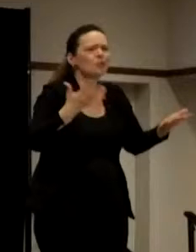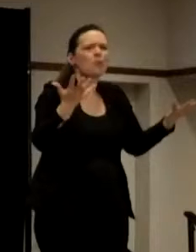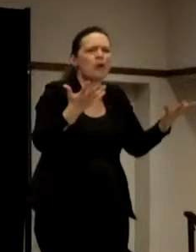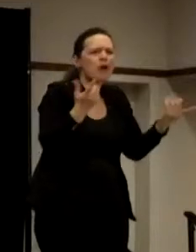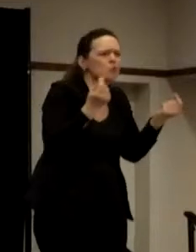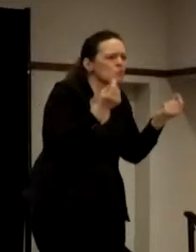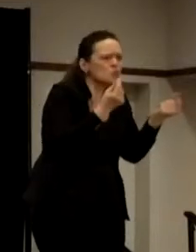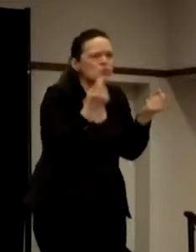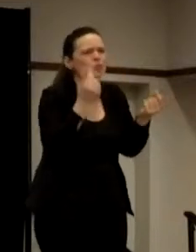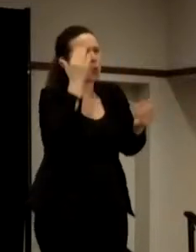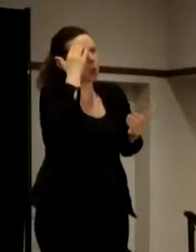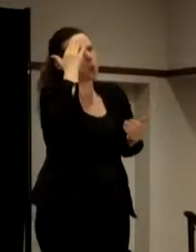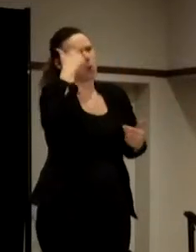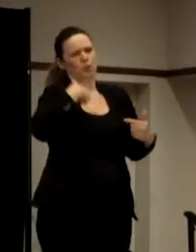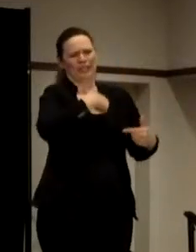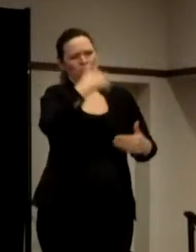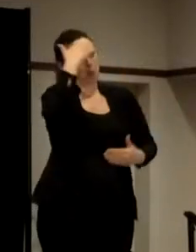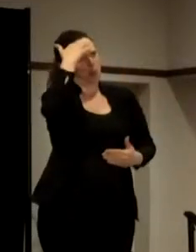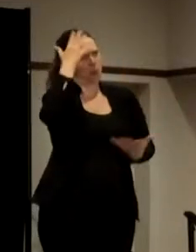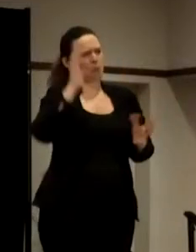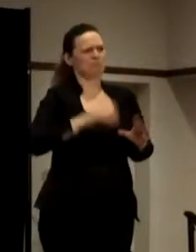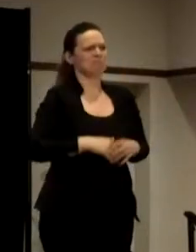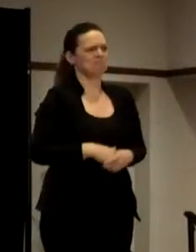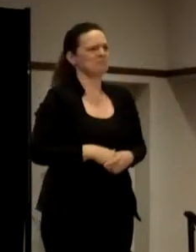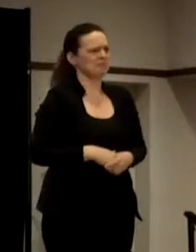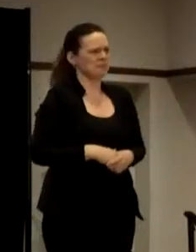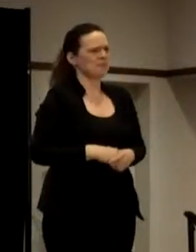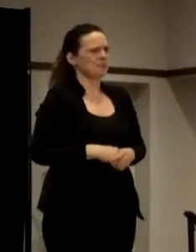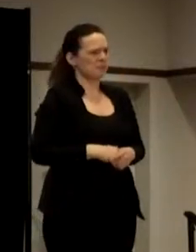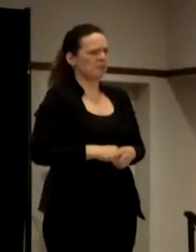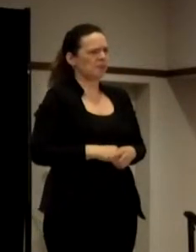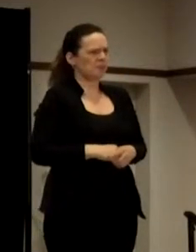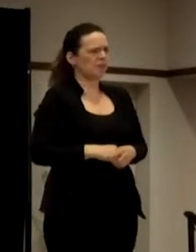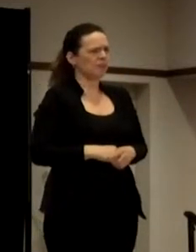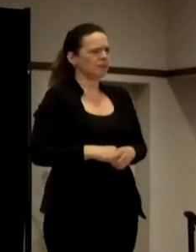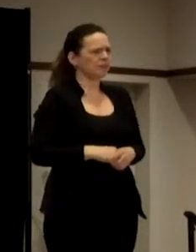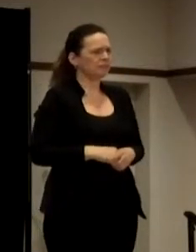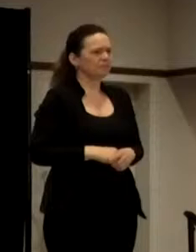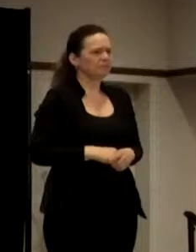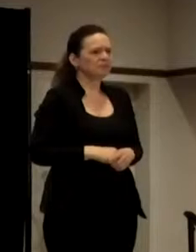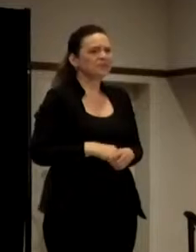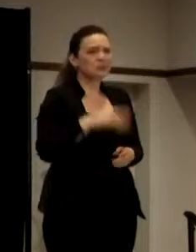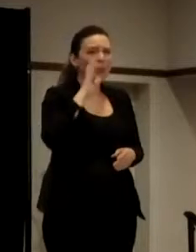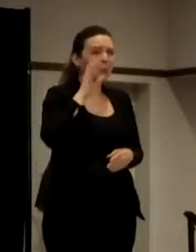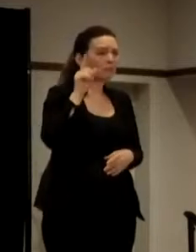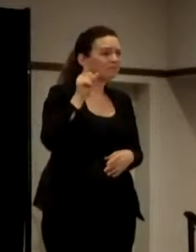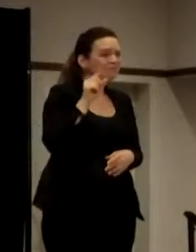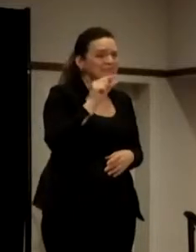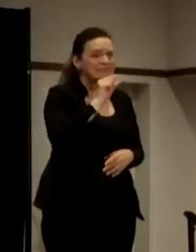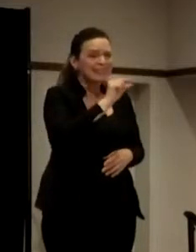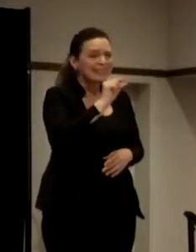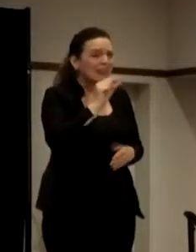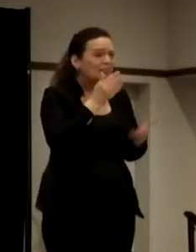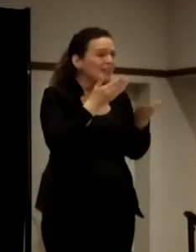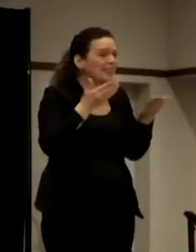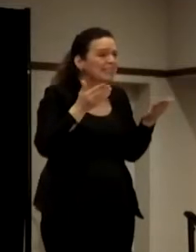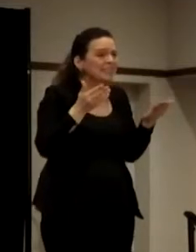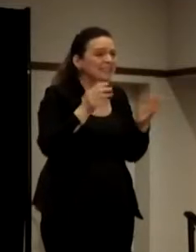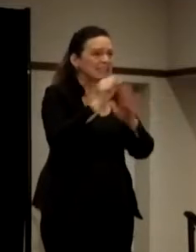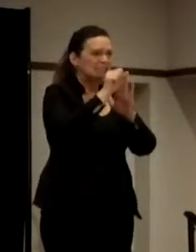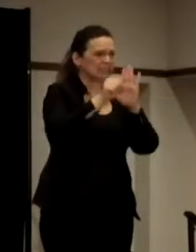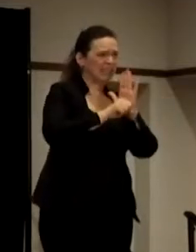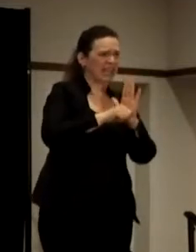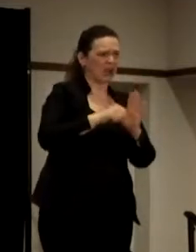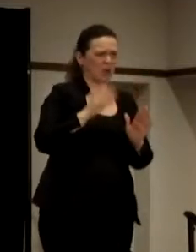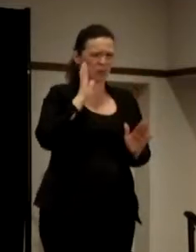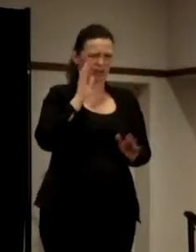getting some of these small related items that are small in their eyes but very important in our community's eyes. Look at,